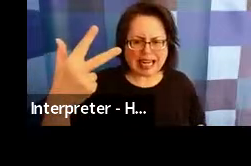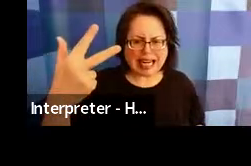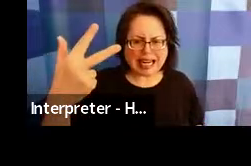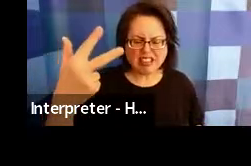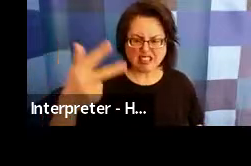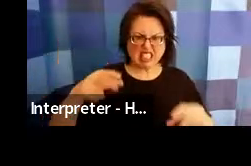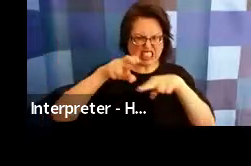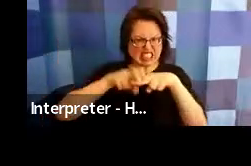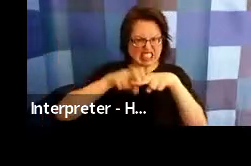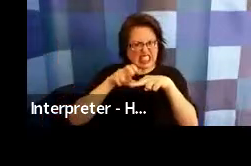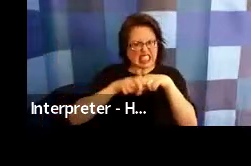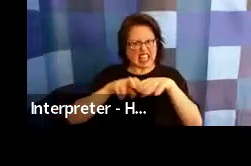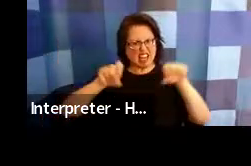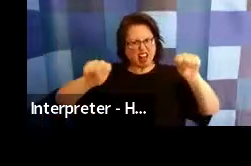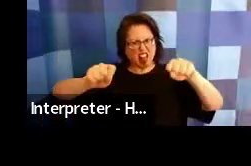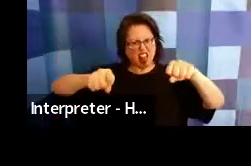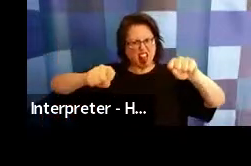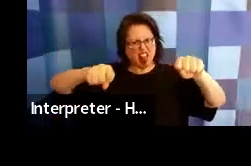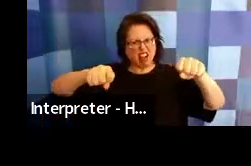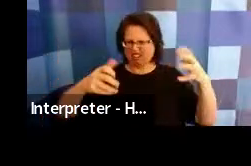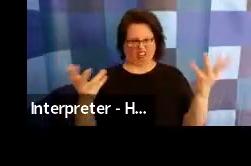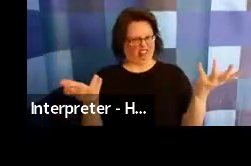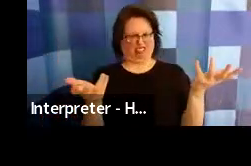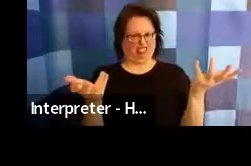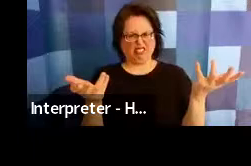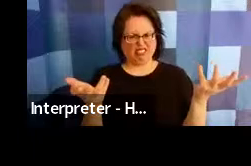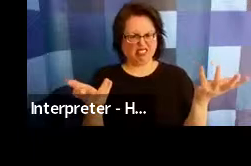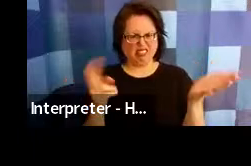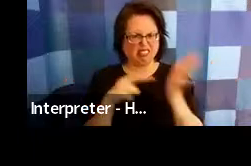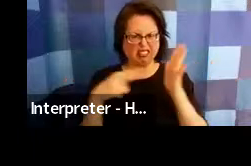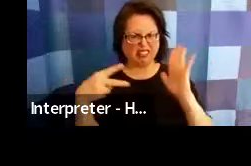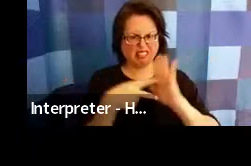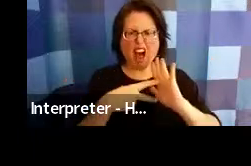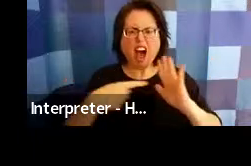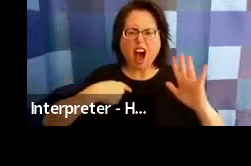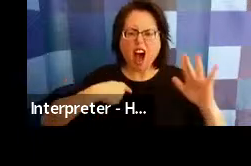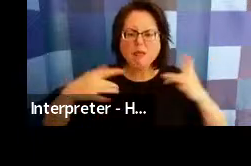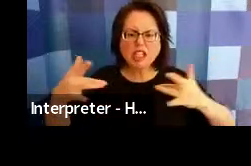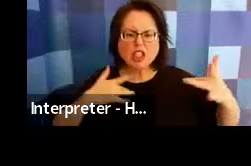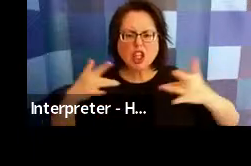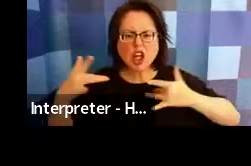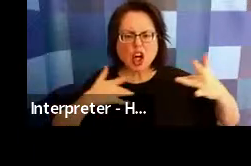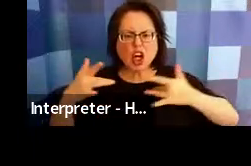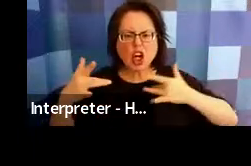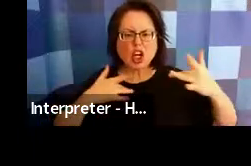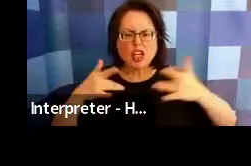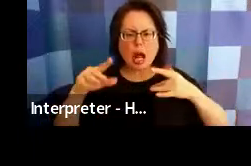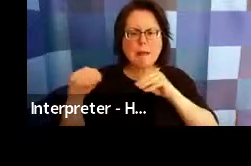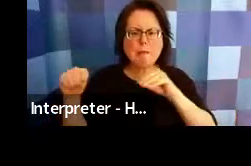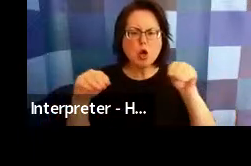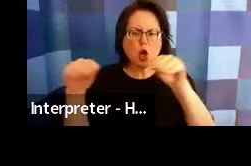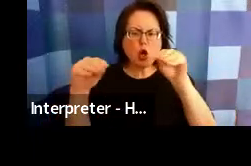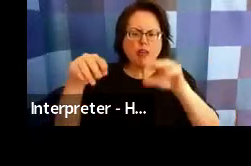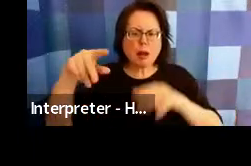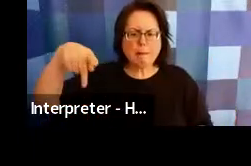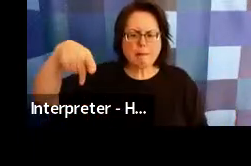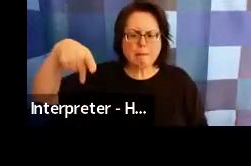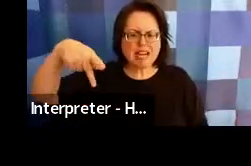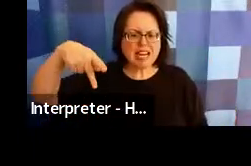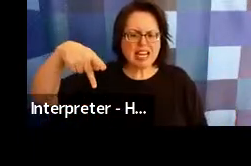seated vehicle options, because I'm deeply concerned that Move PGH is